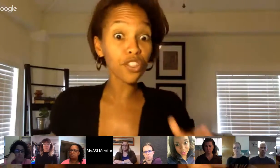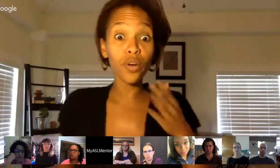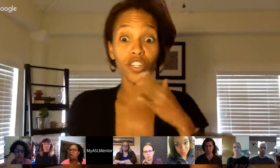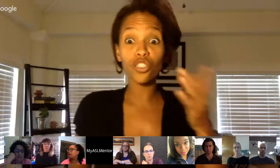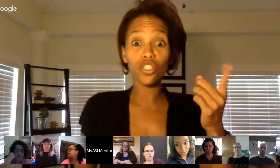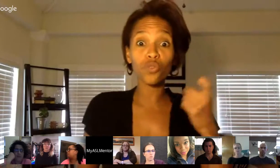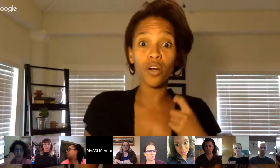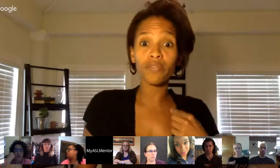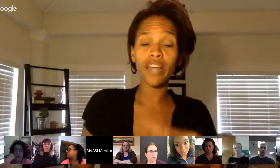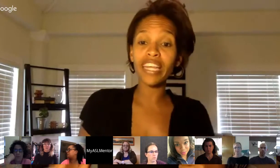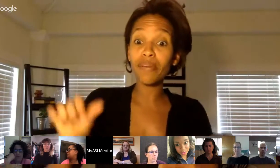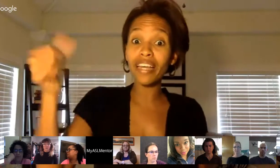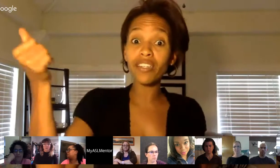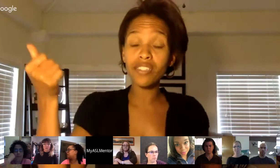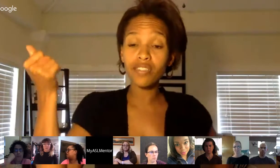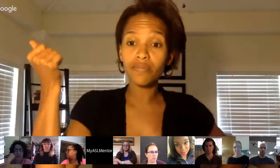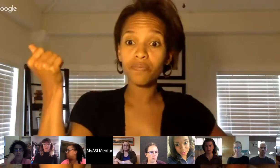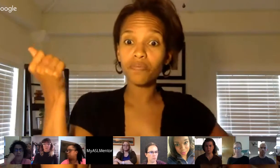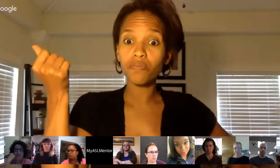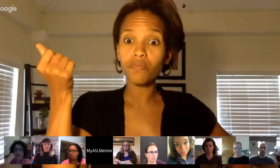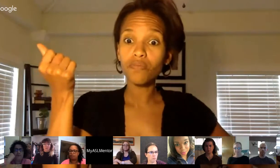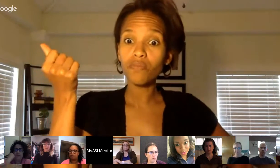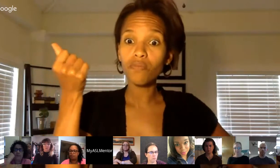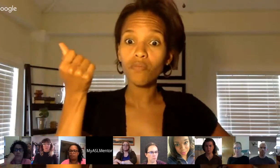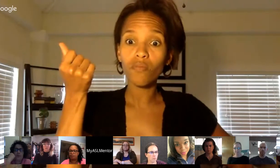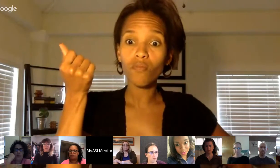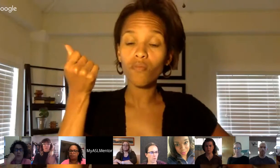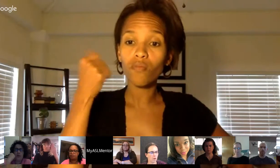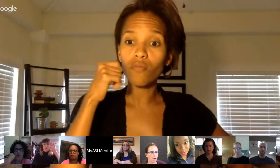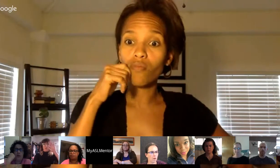one. Good one. Anybody else?